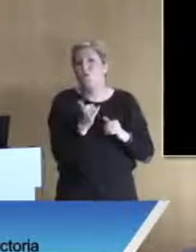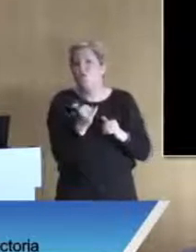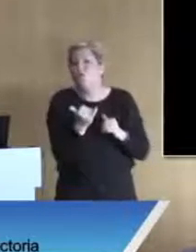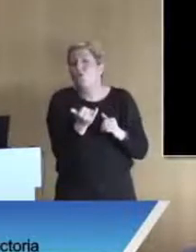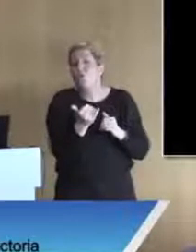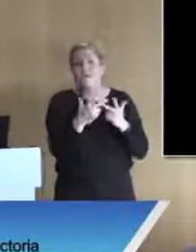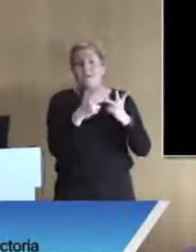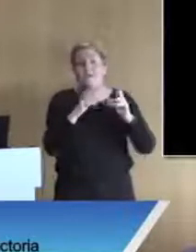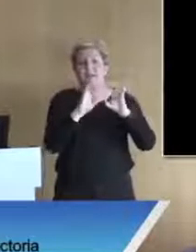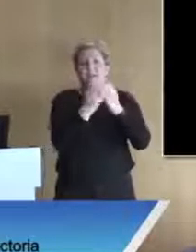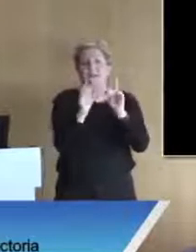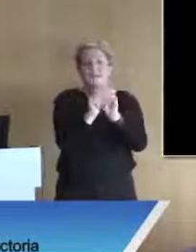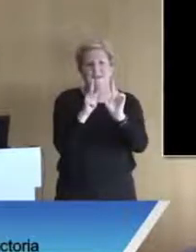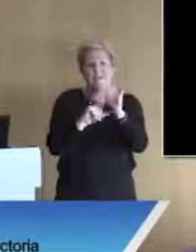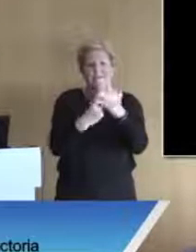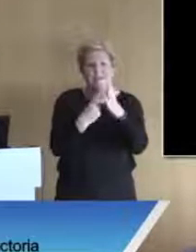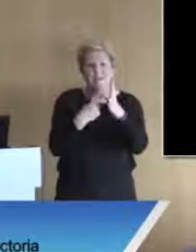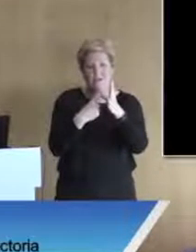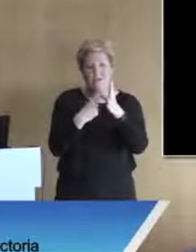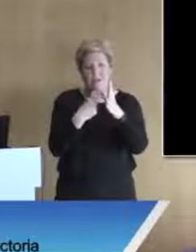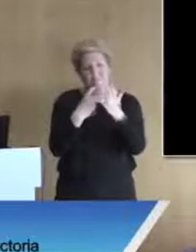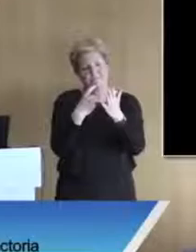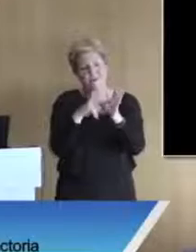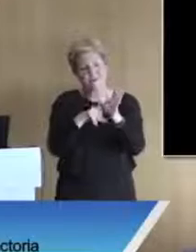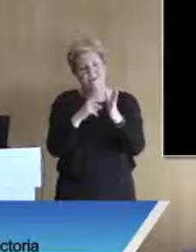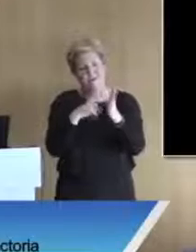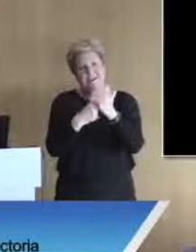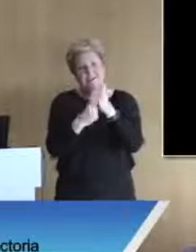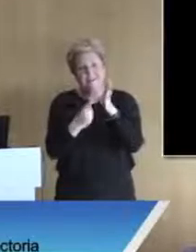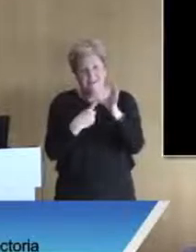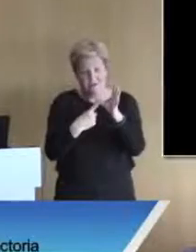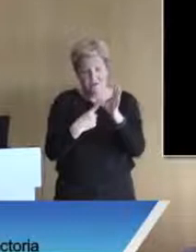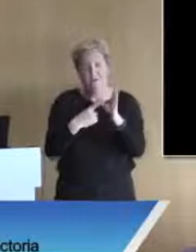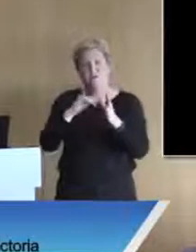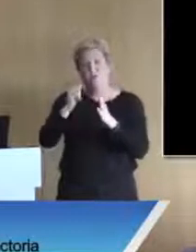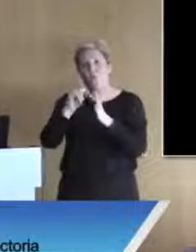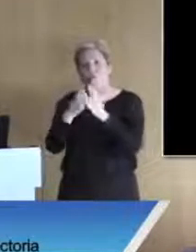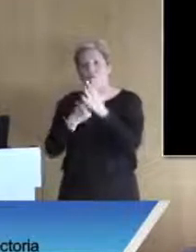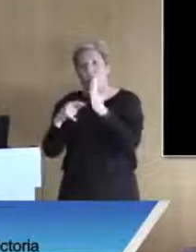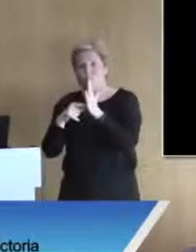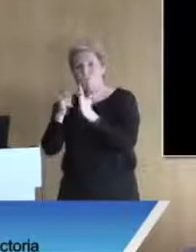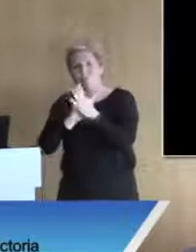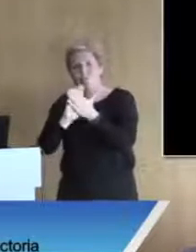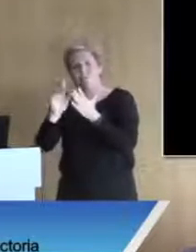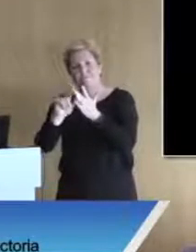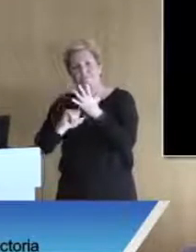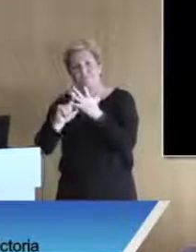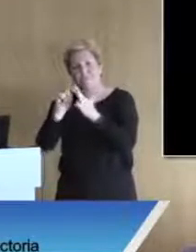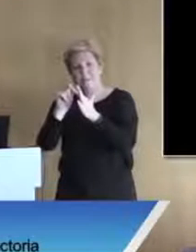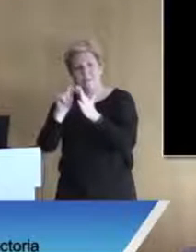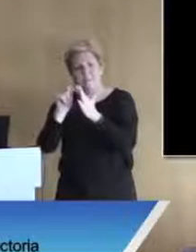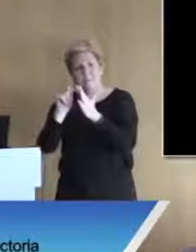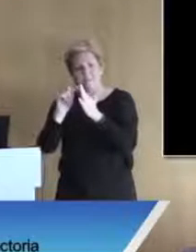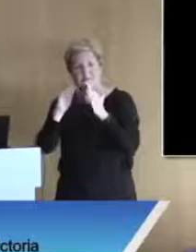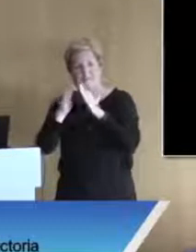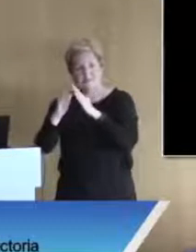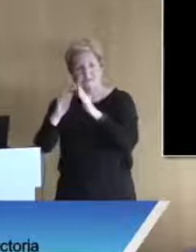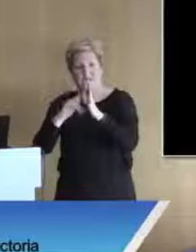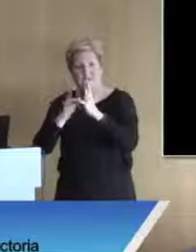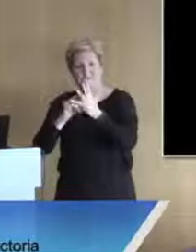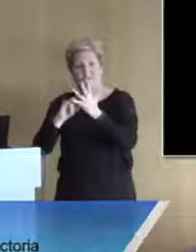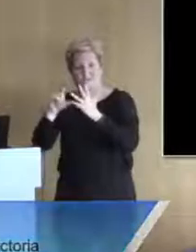housing associations. If you've had anything to do with Community Housing Limited or Aboriginal Housing